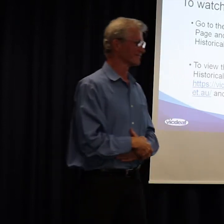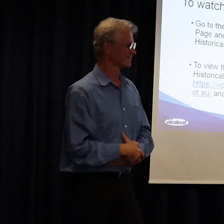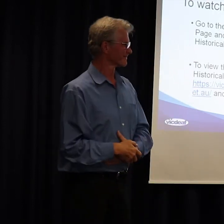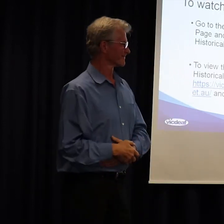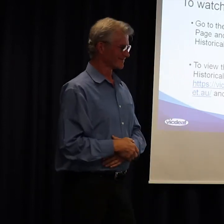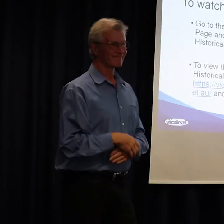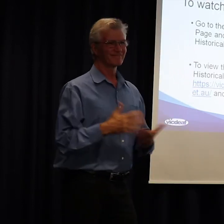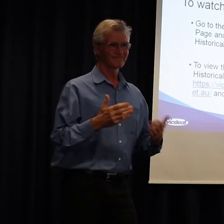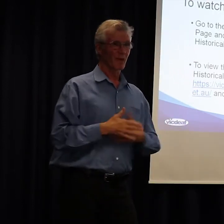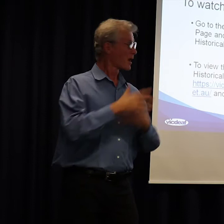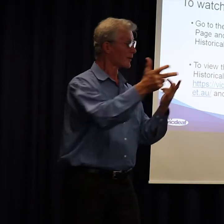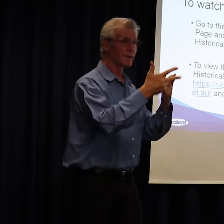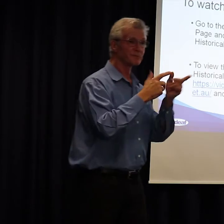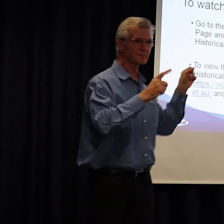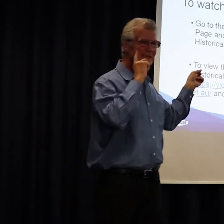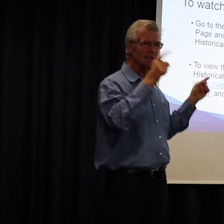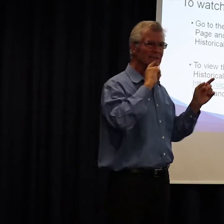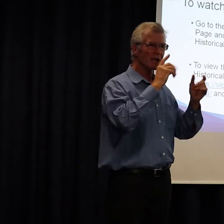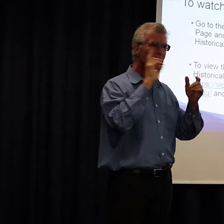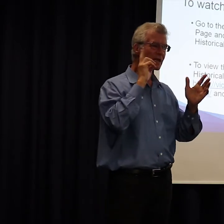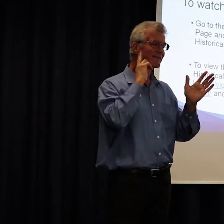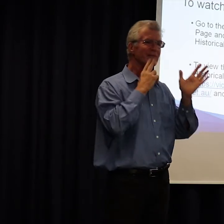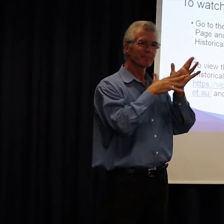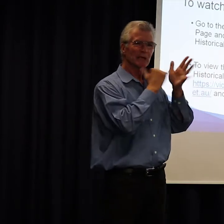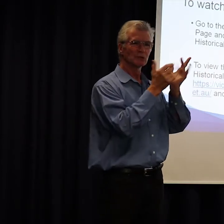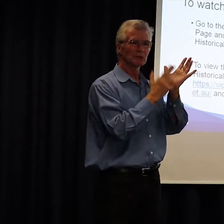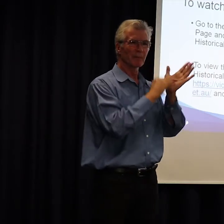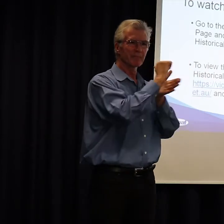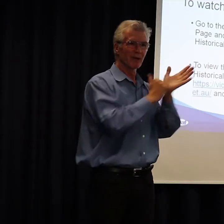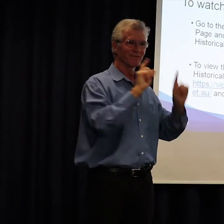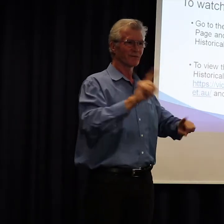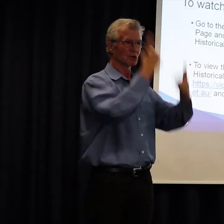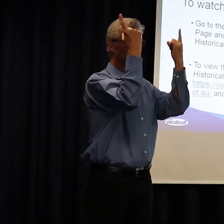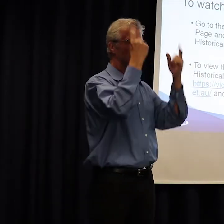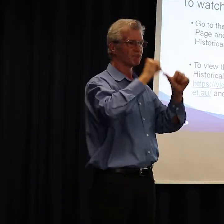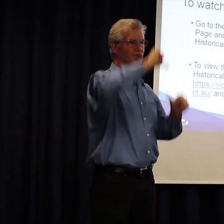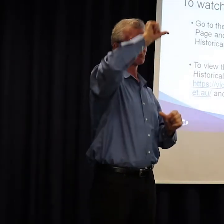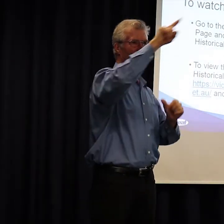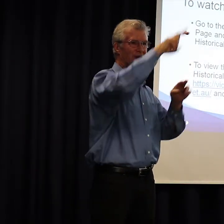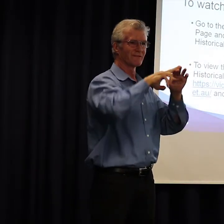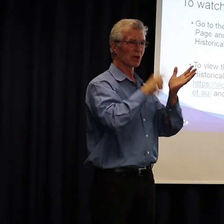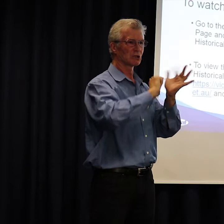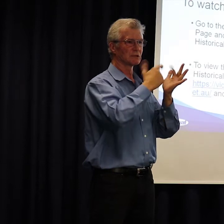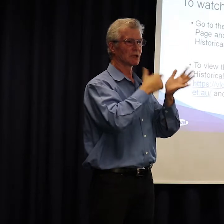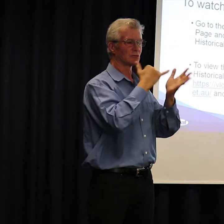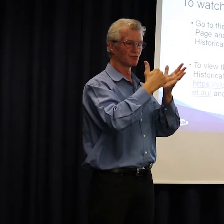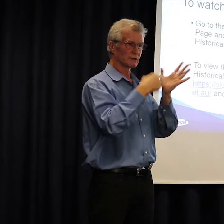they're there out there somewhere. I'm going to find them. Also, did you recall where it said the Deaf Mission bought the first building in Flinders